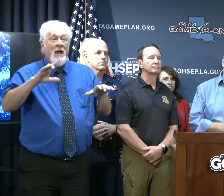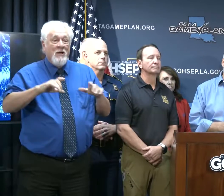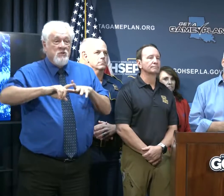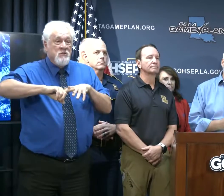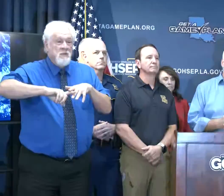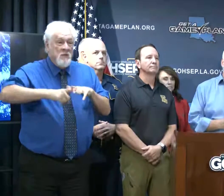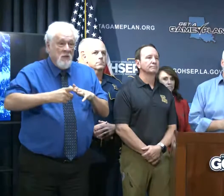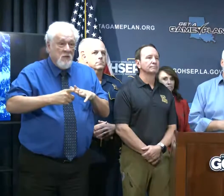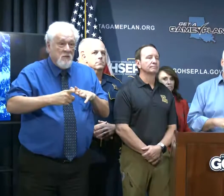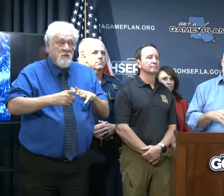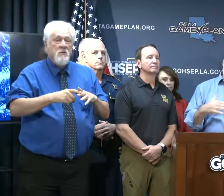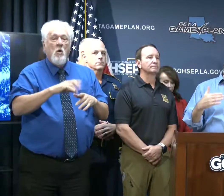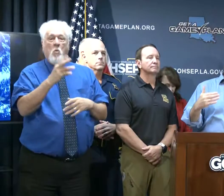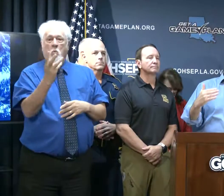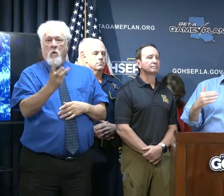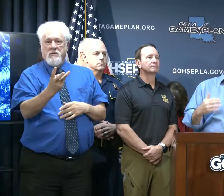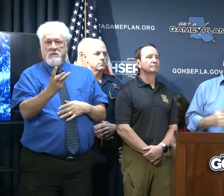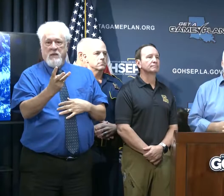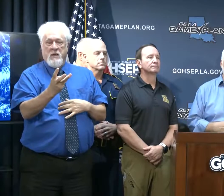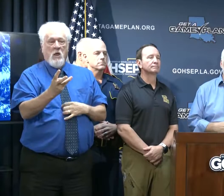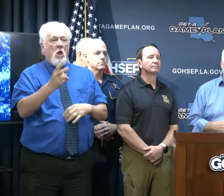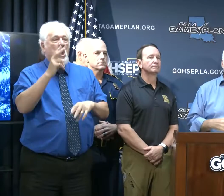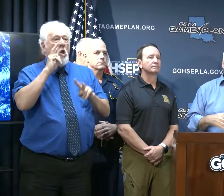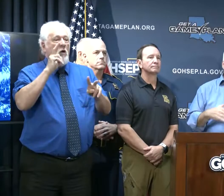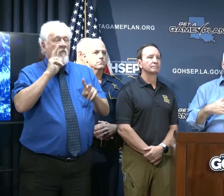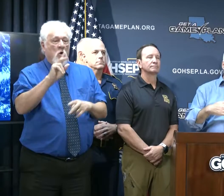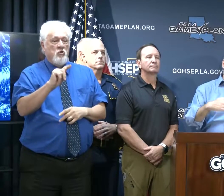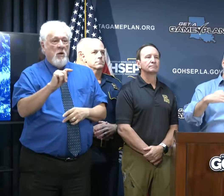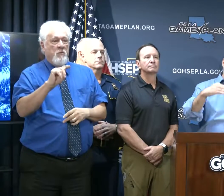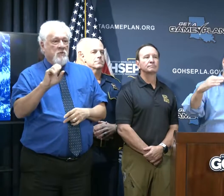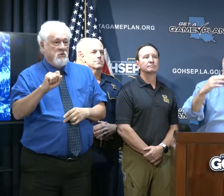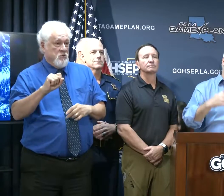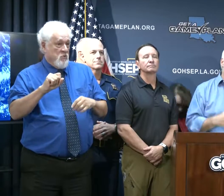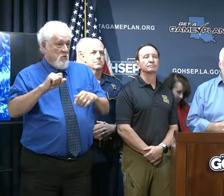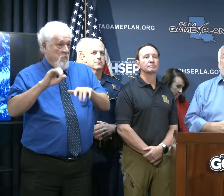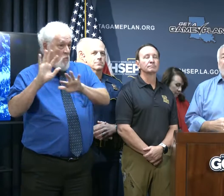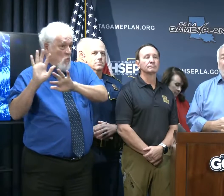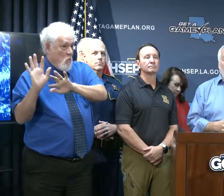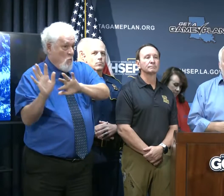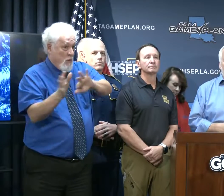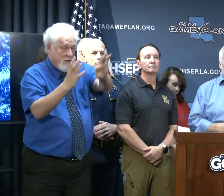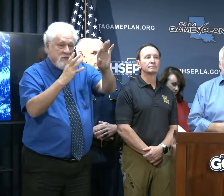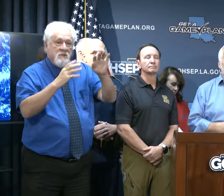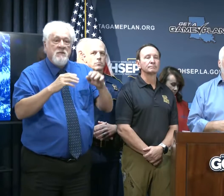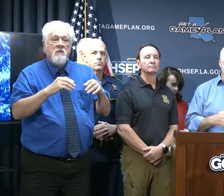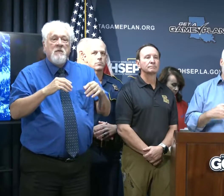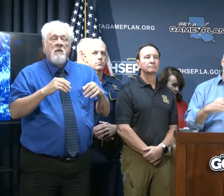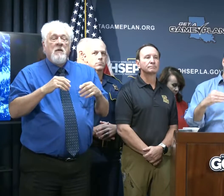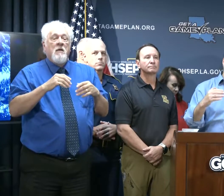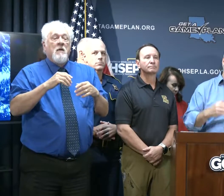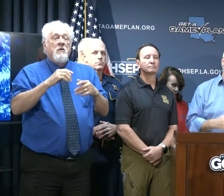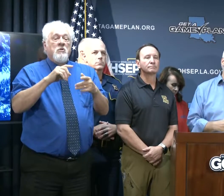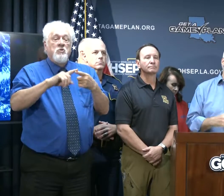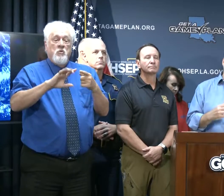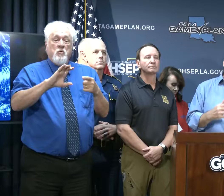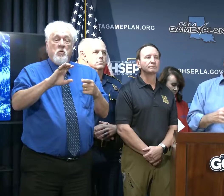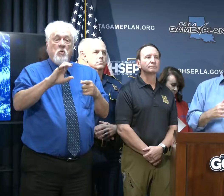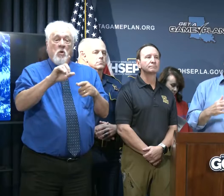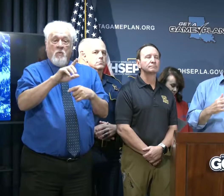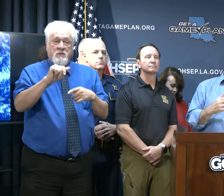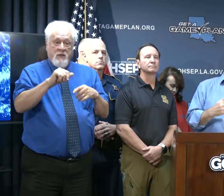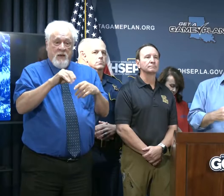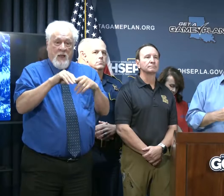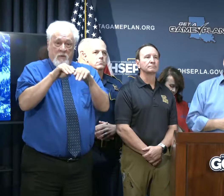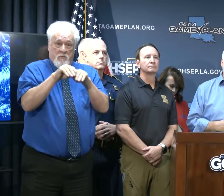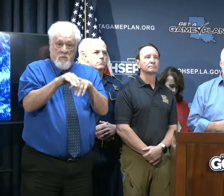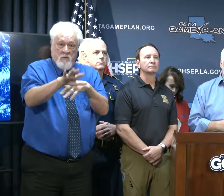in until Wednesday. Look for tropical storm force winds to start making their way along the coast and moving inland by